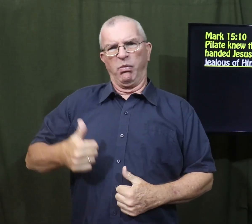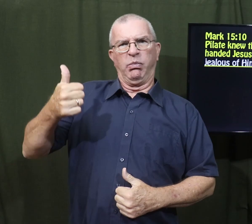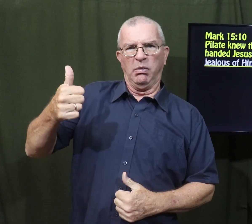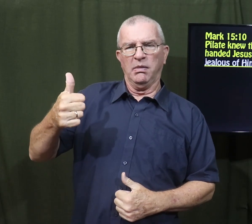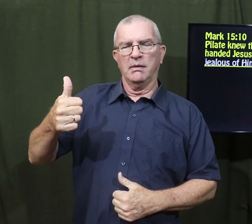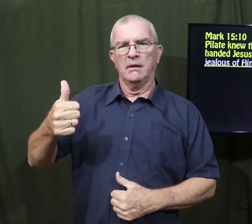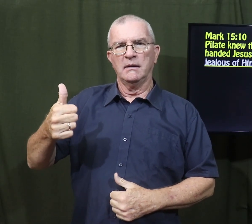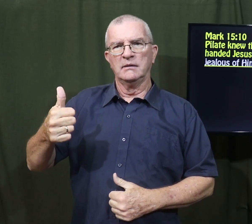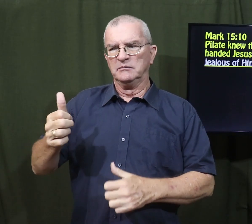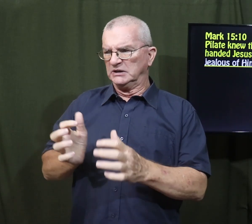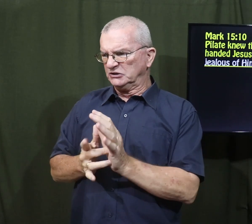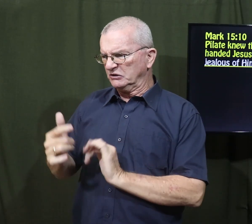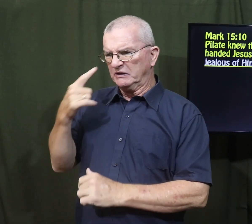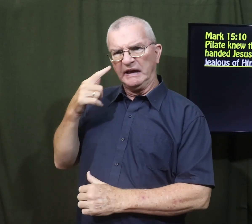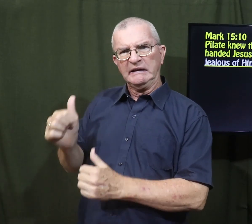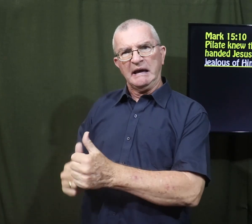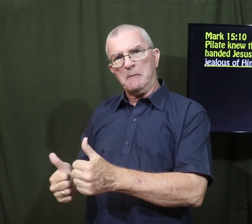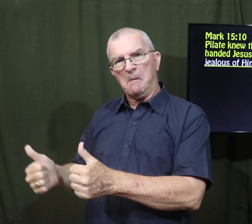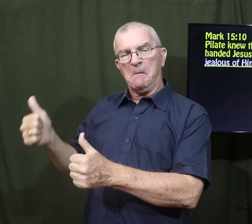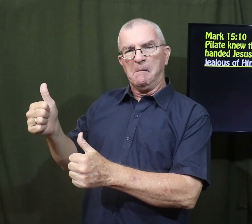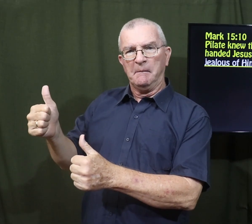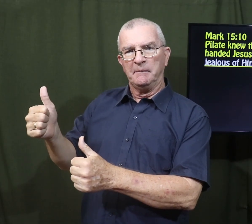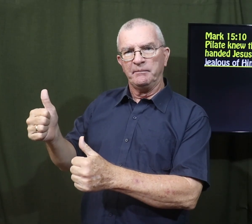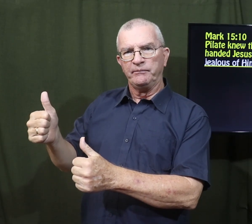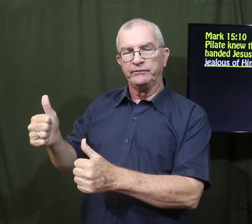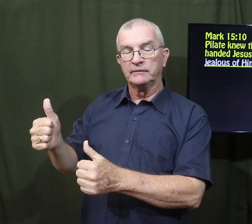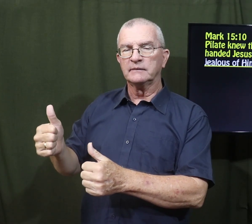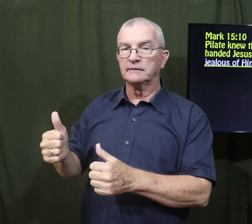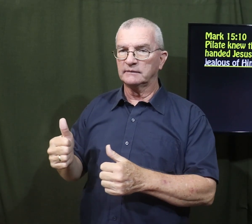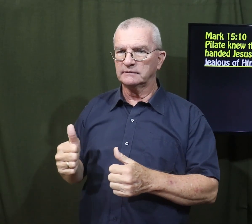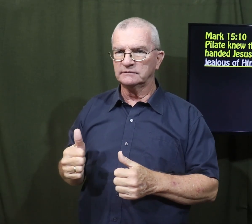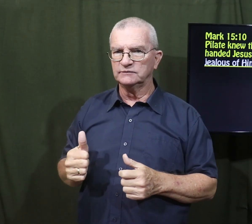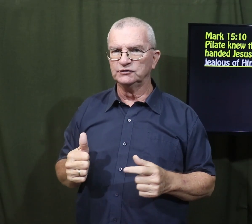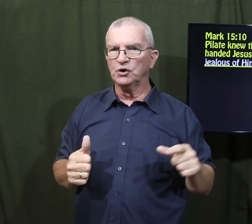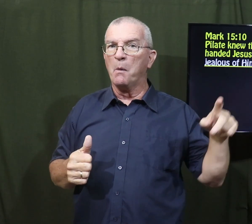more important. And Jesus thinks he's more important.